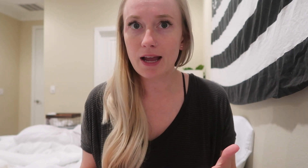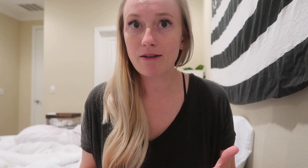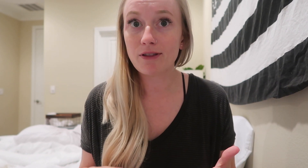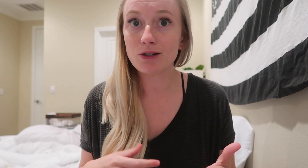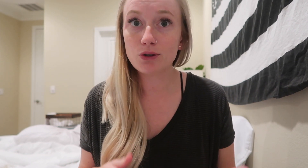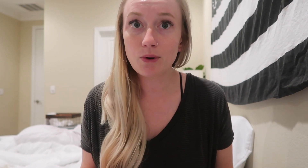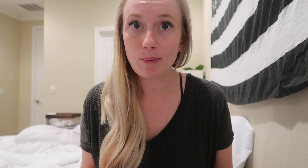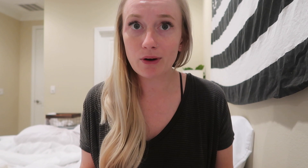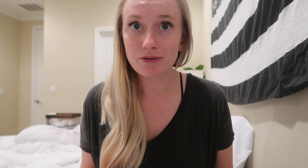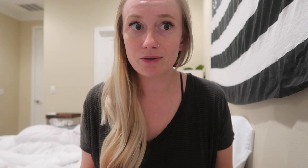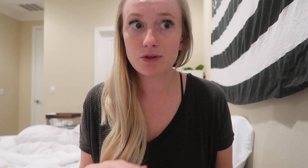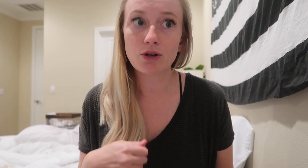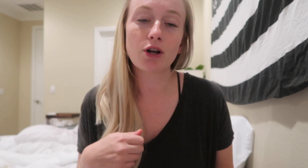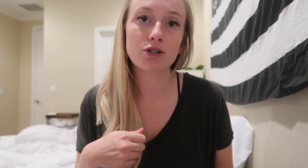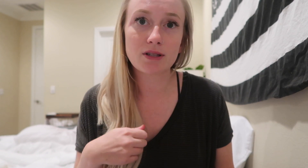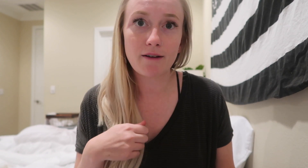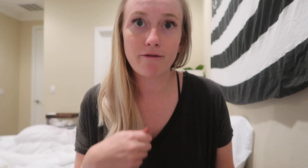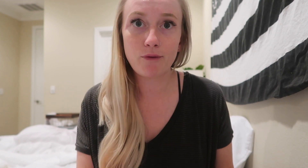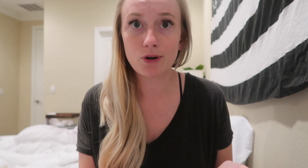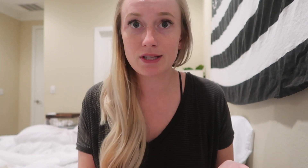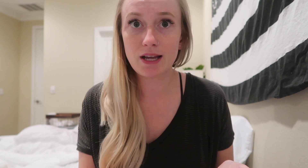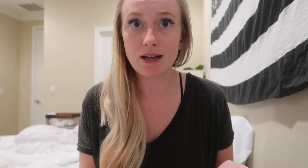if they do want more food, so you're not just like forcing